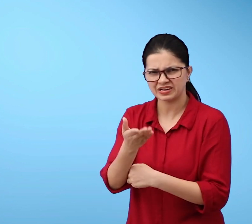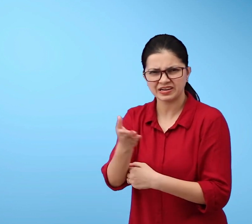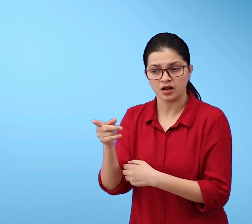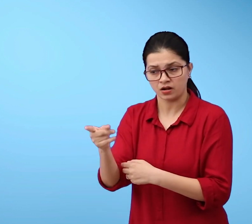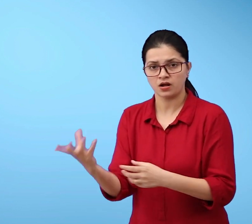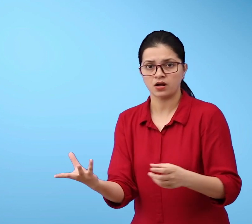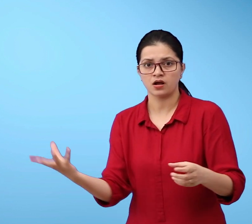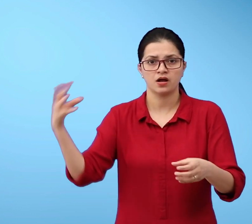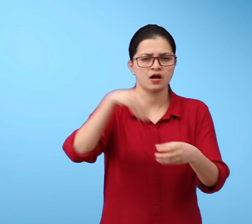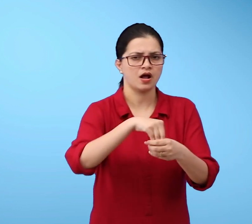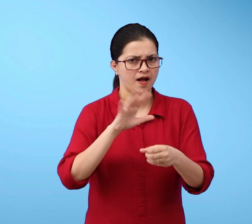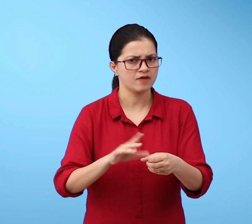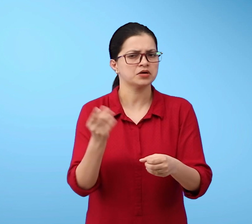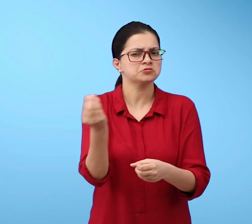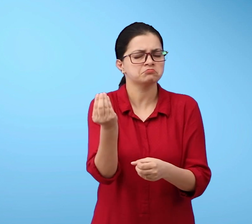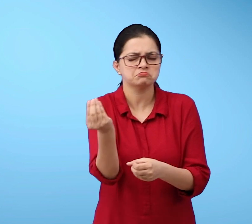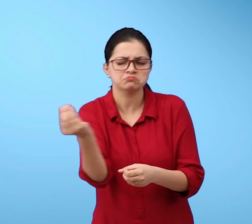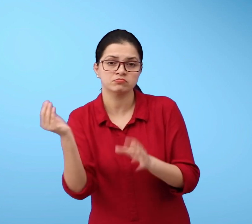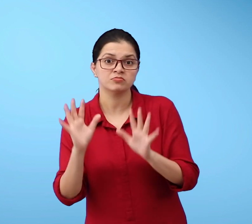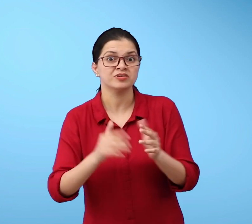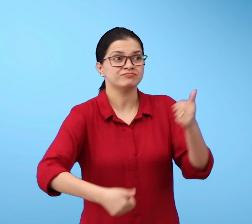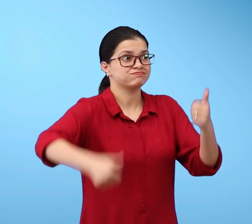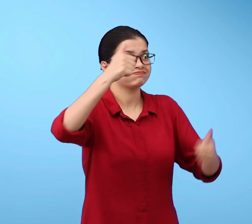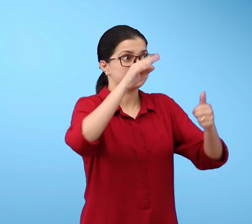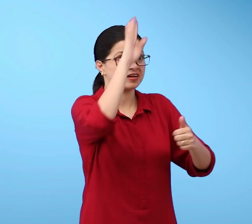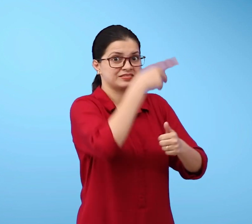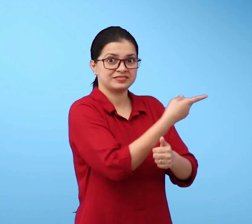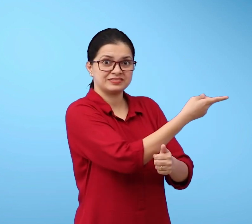Poor people rarely took part in these discussions.